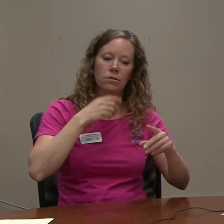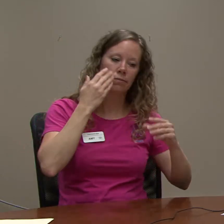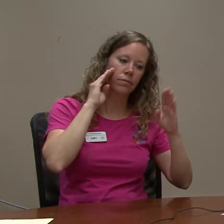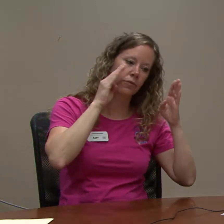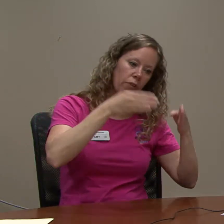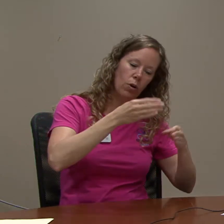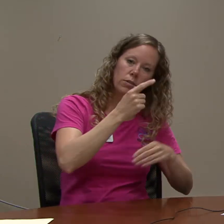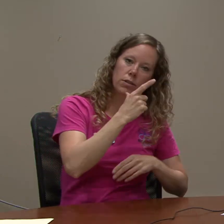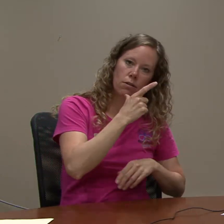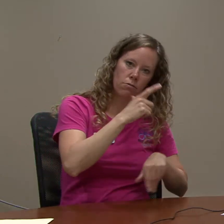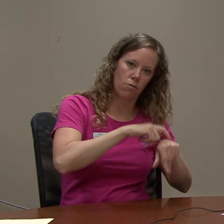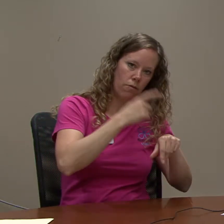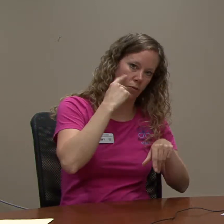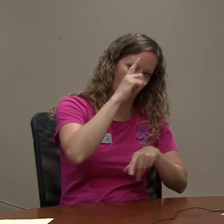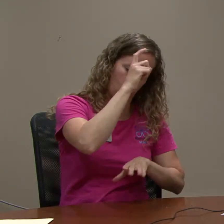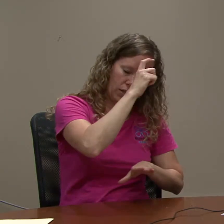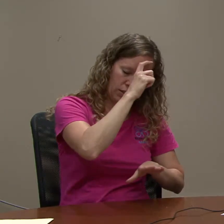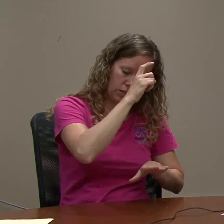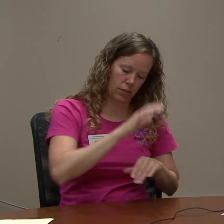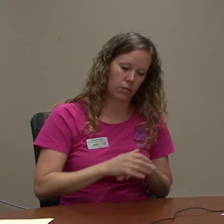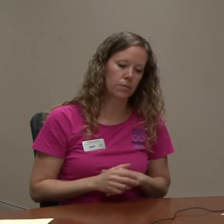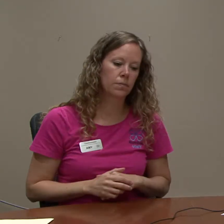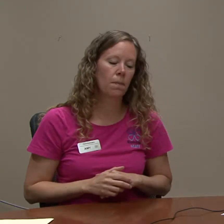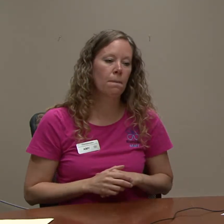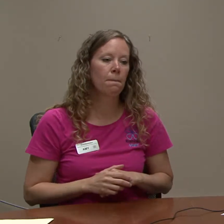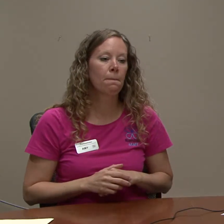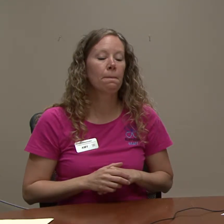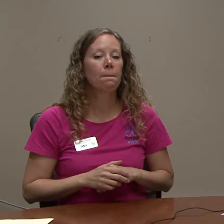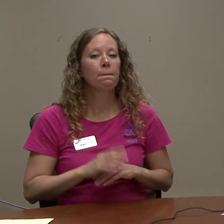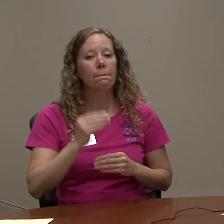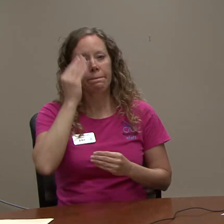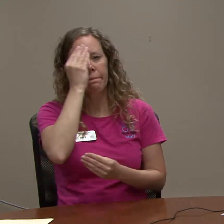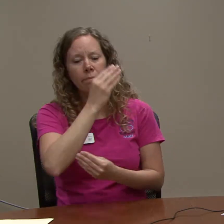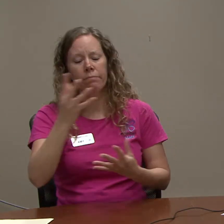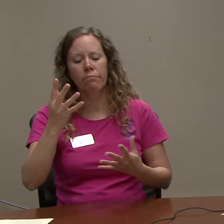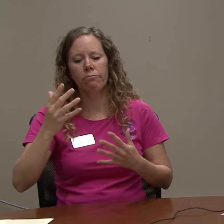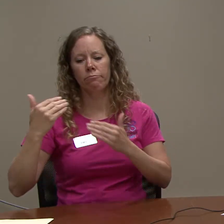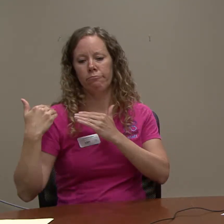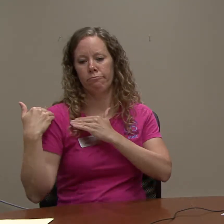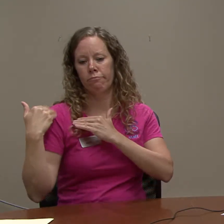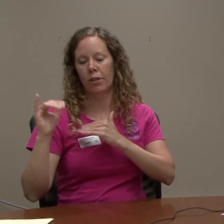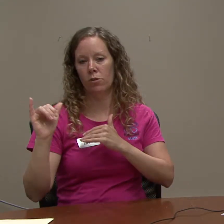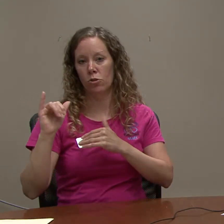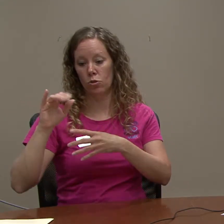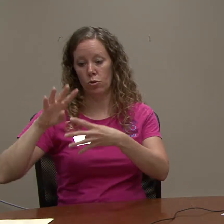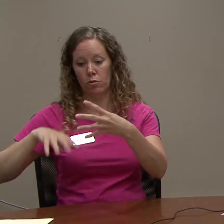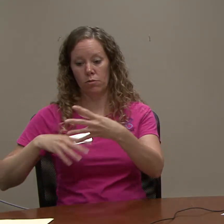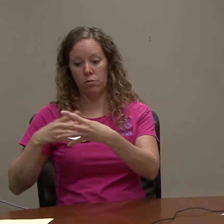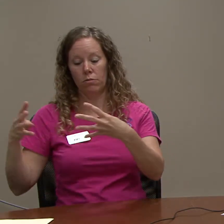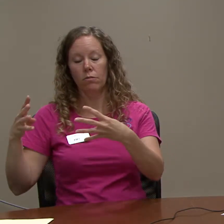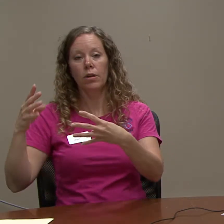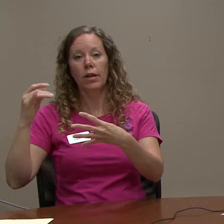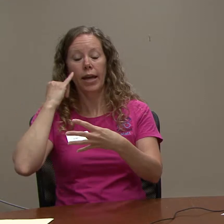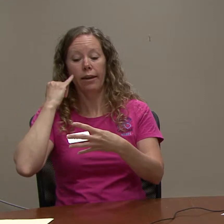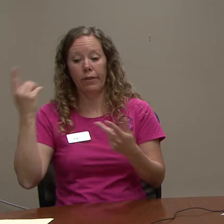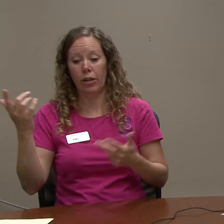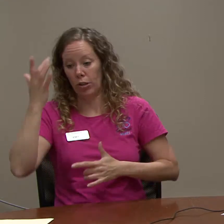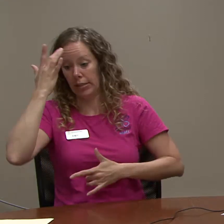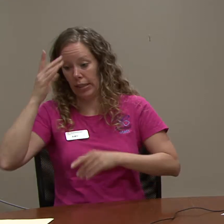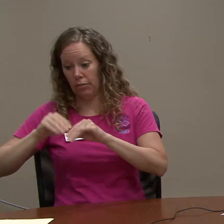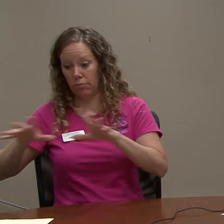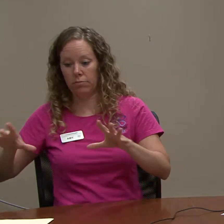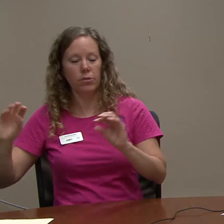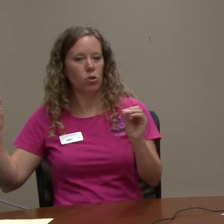Here's some reminders for non-essential visitors by the scheduler. If BRHD is in an outbreak, there will be no